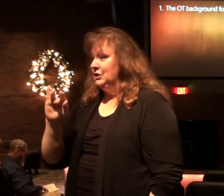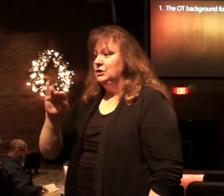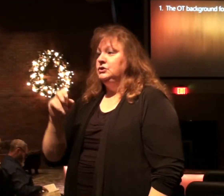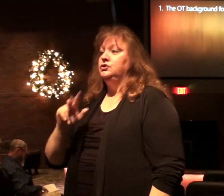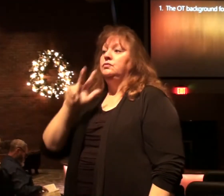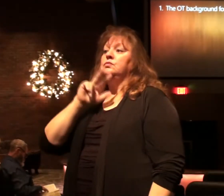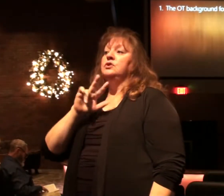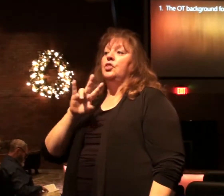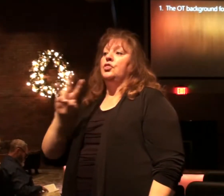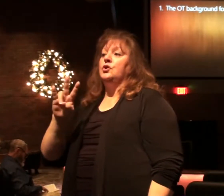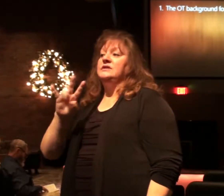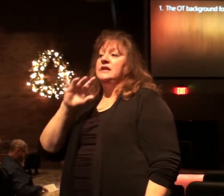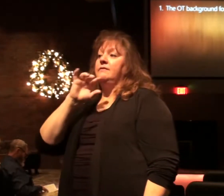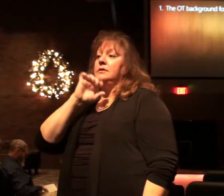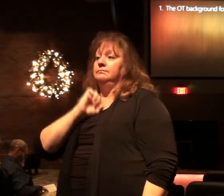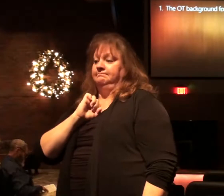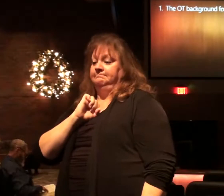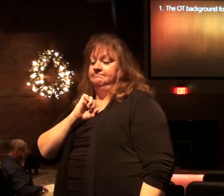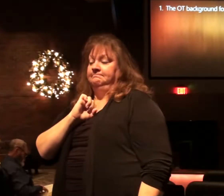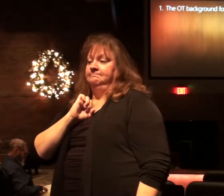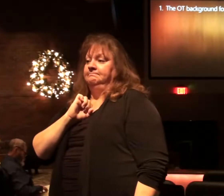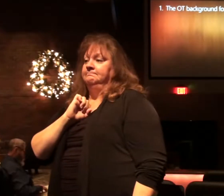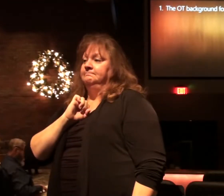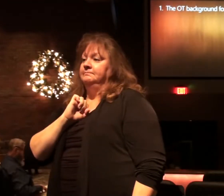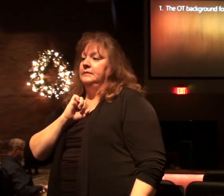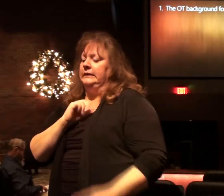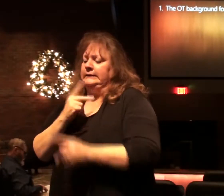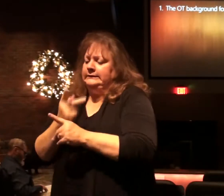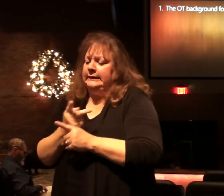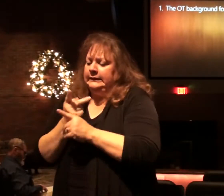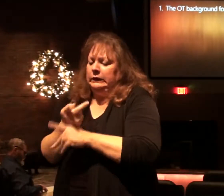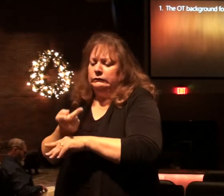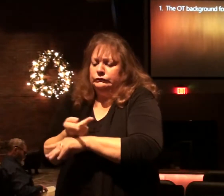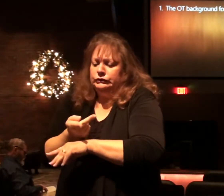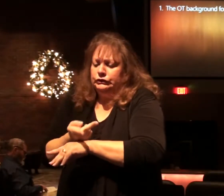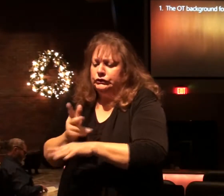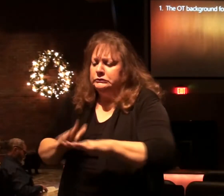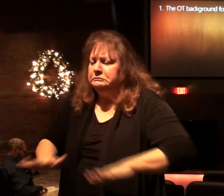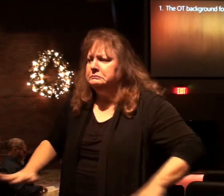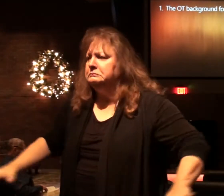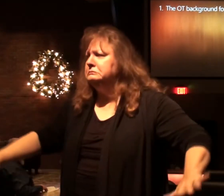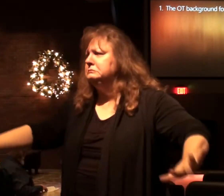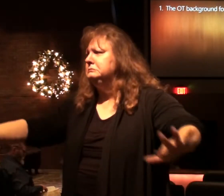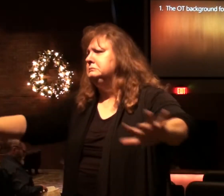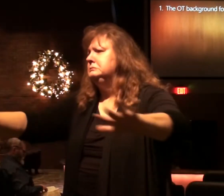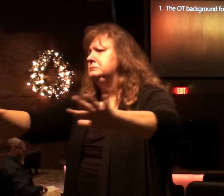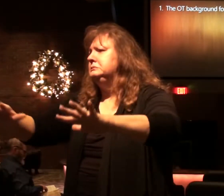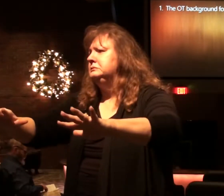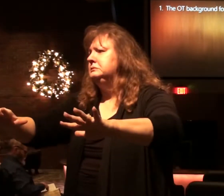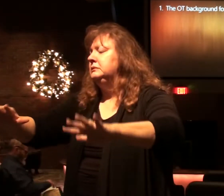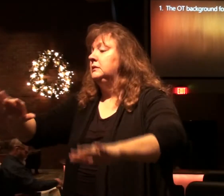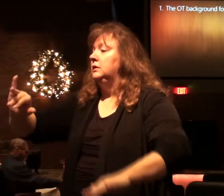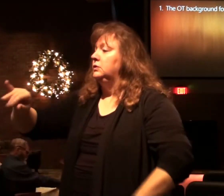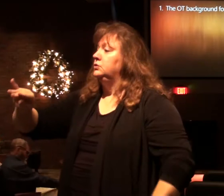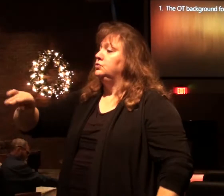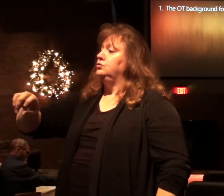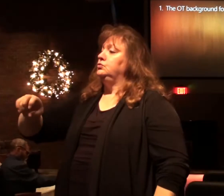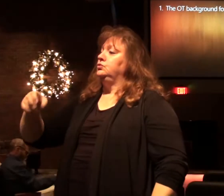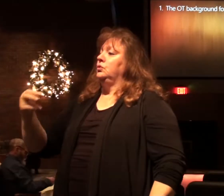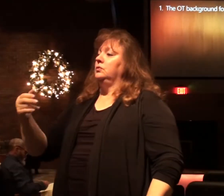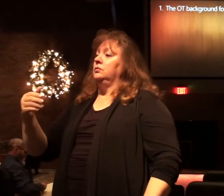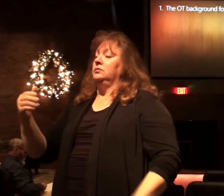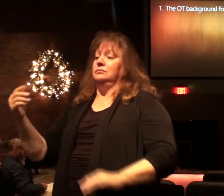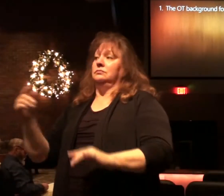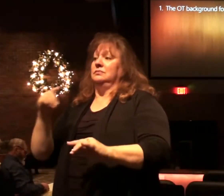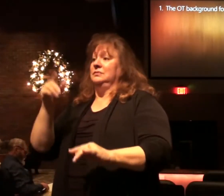was 37 years of age, and he's pasturing the flock with his brothers. And Joseph brought back a